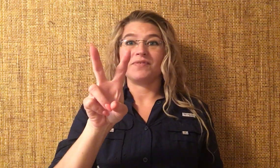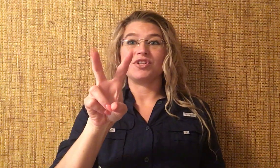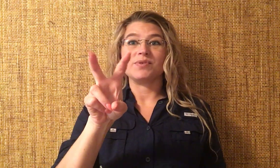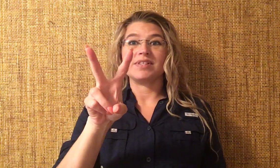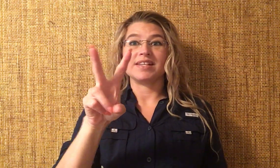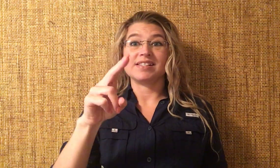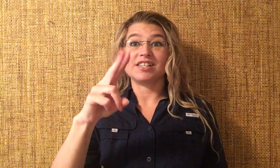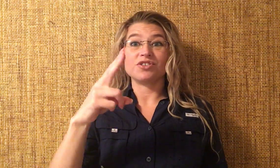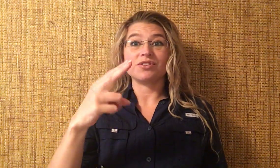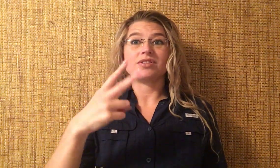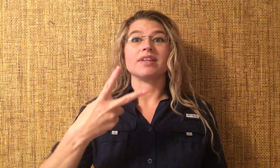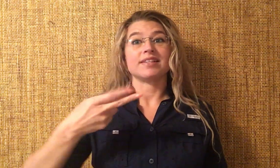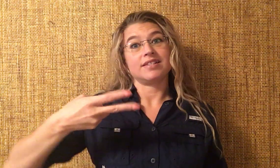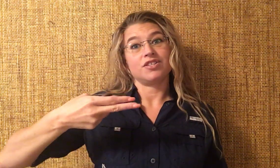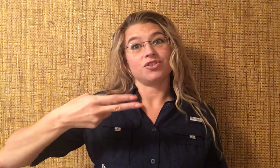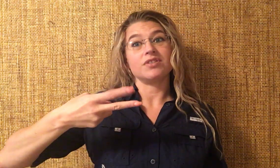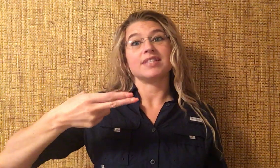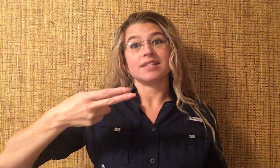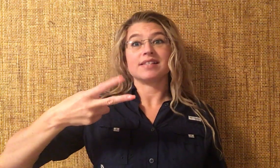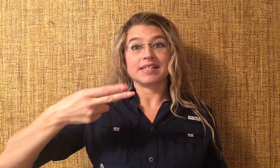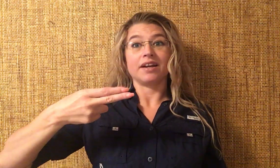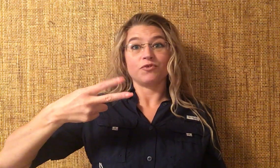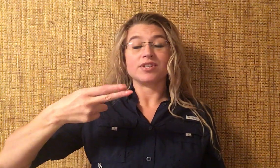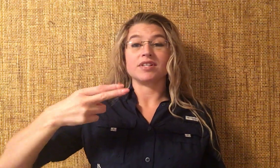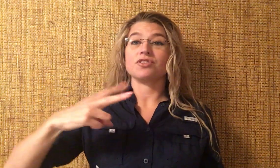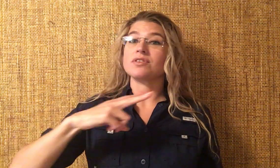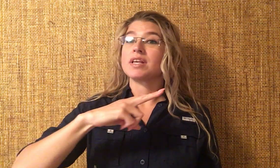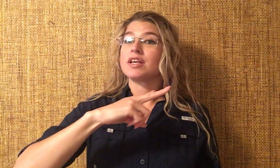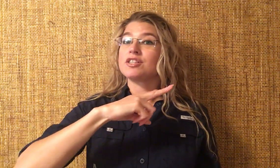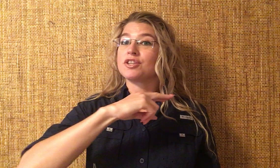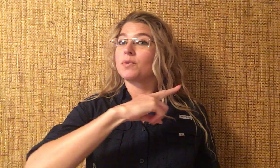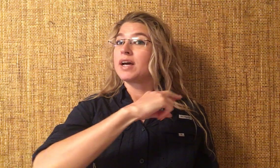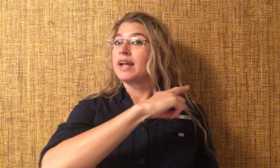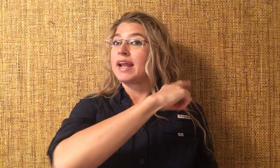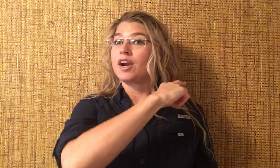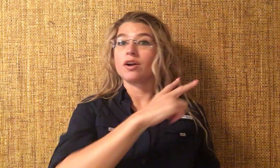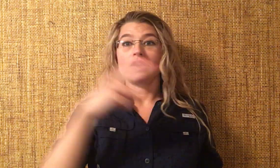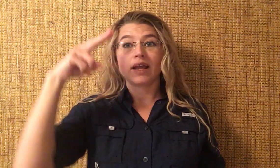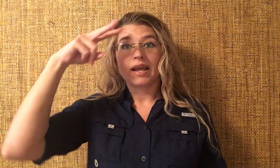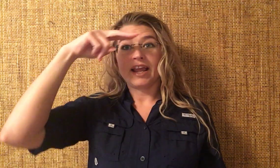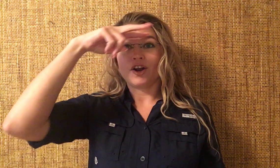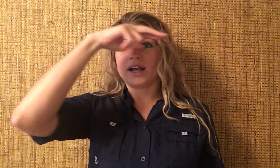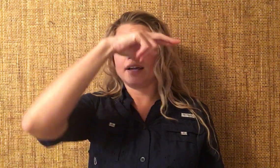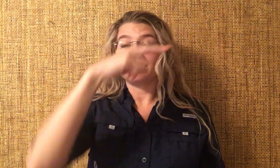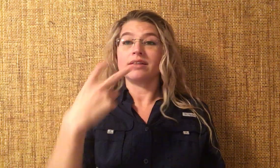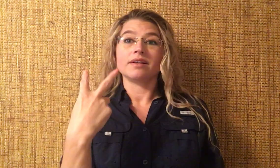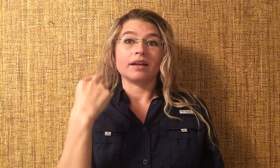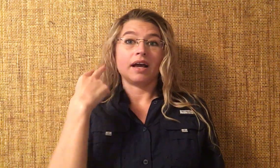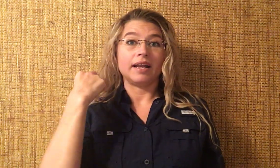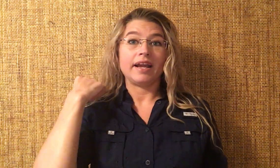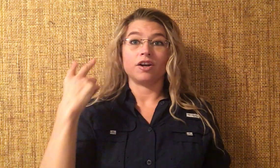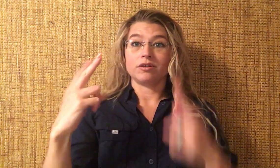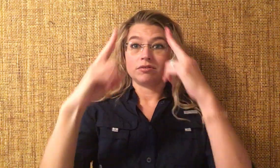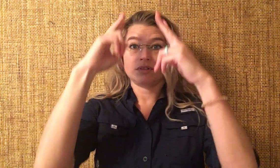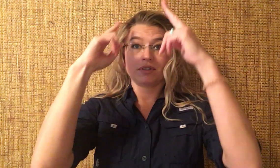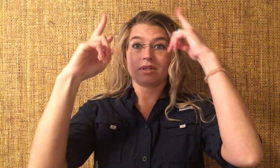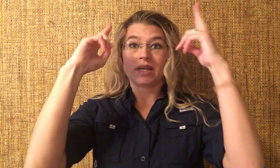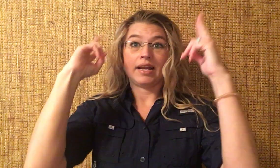have scissors, like scissors. This is a sign for scissors. So cut hair. Haircut. Cut hair. Cut